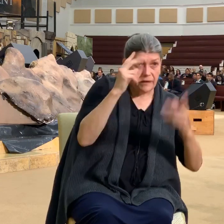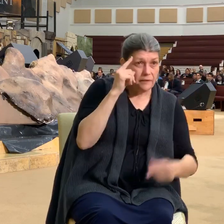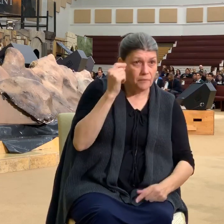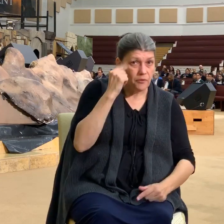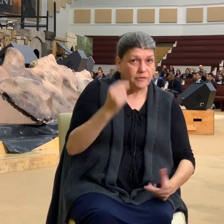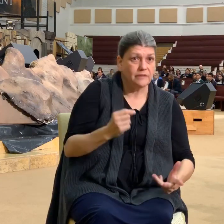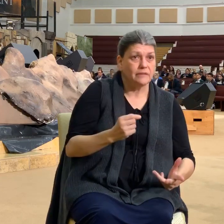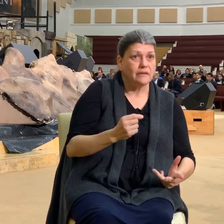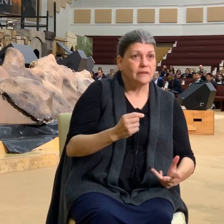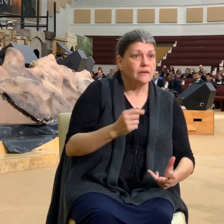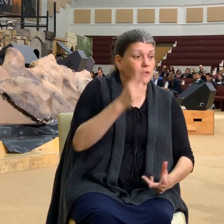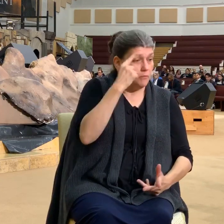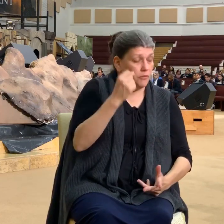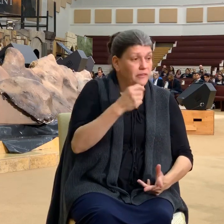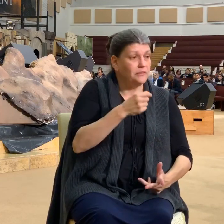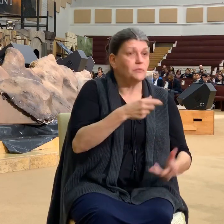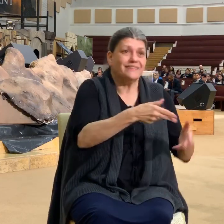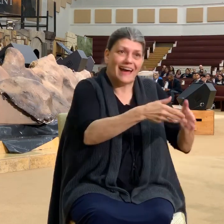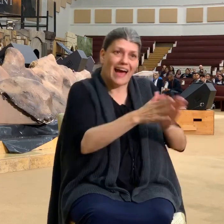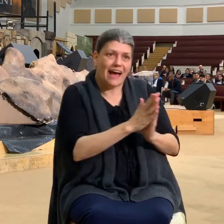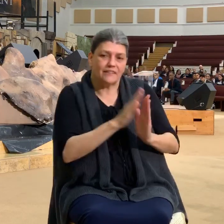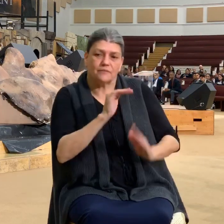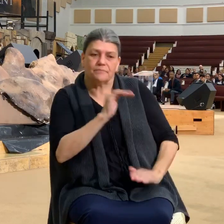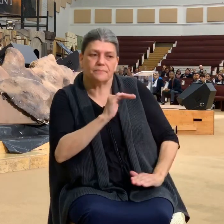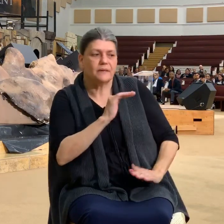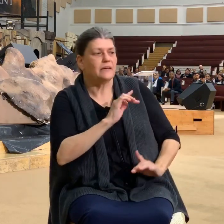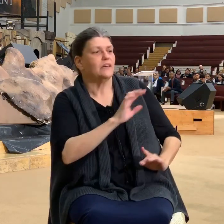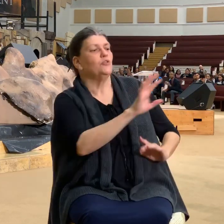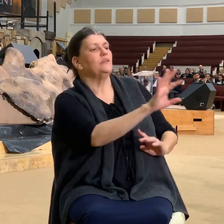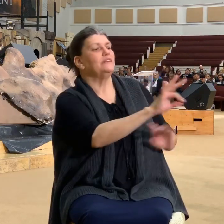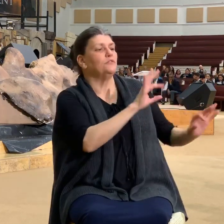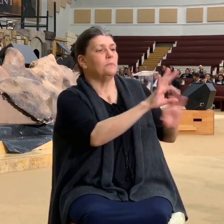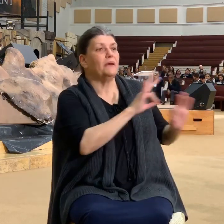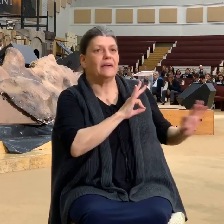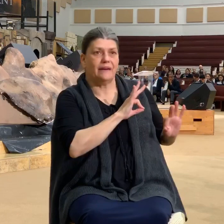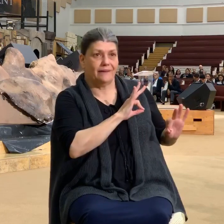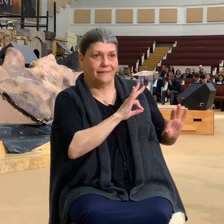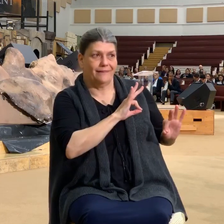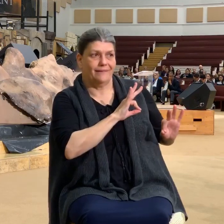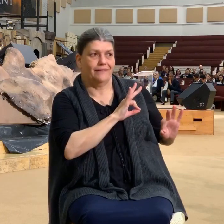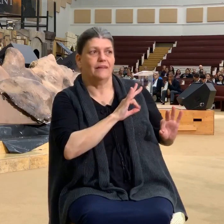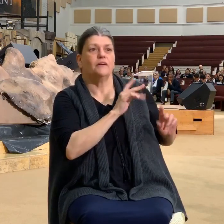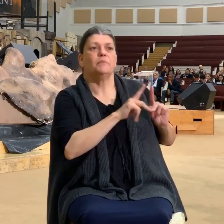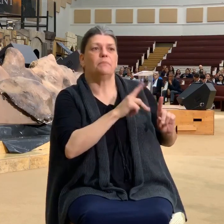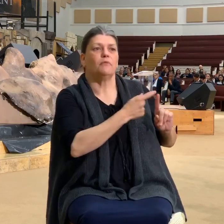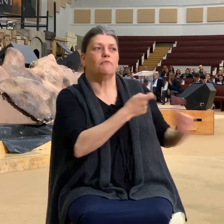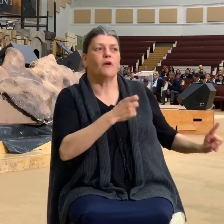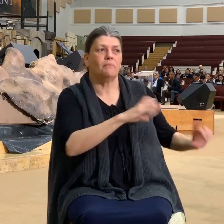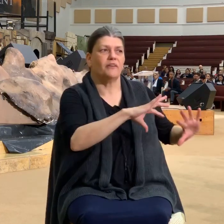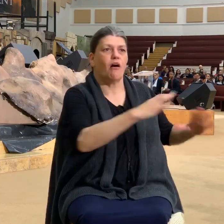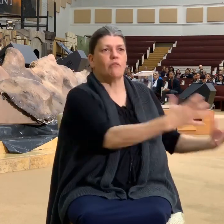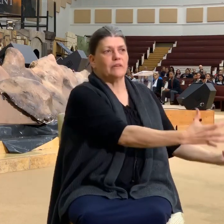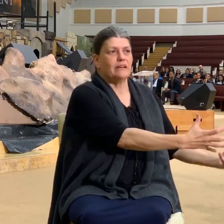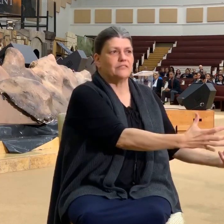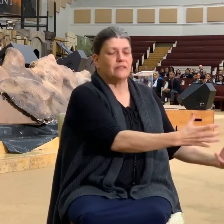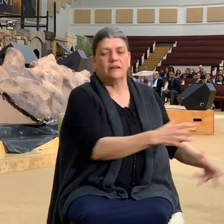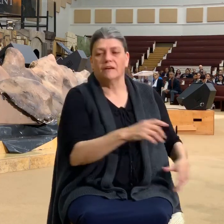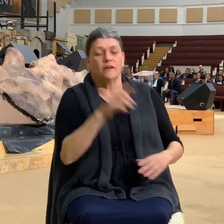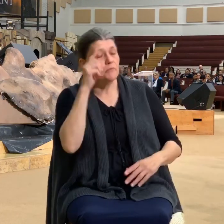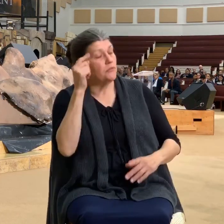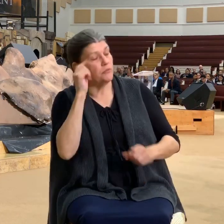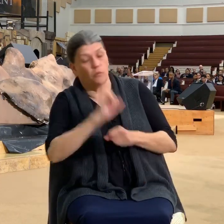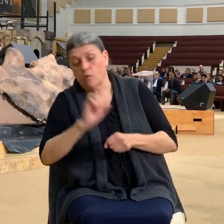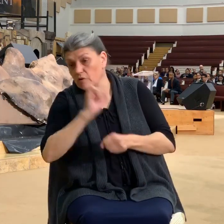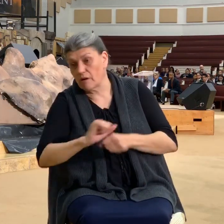to choose leaders out of the congregation because he needed assistance for ministry. He was wearing himself out. He was wearing the people out. It was